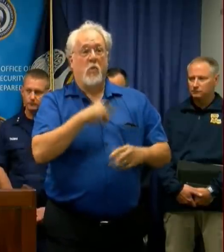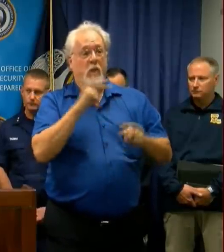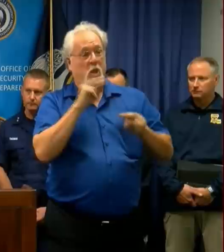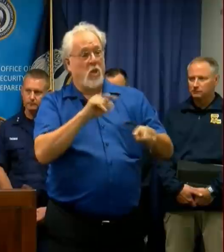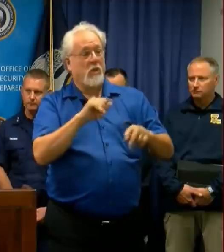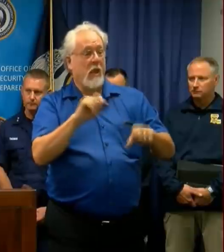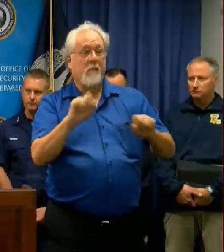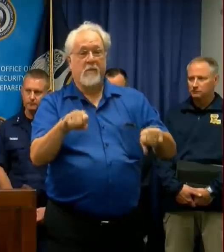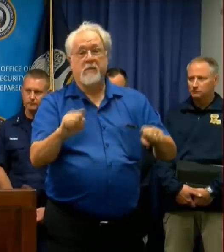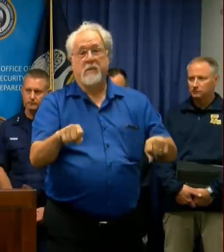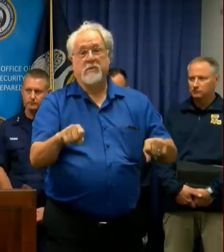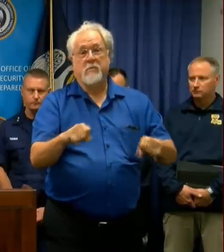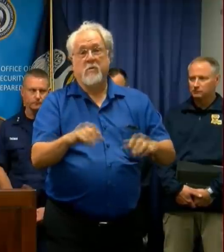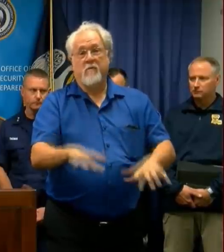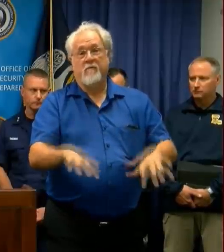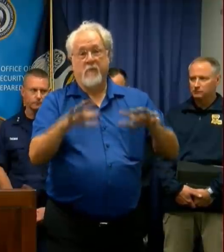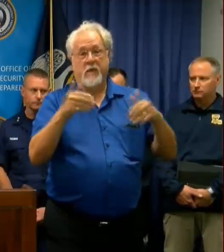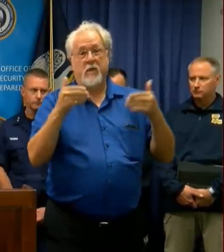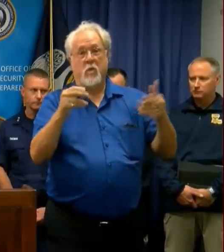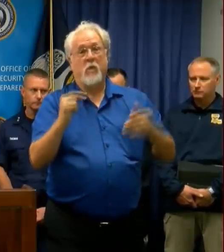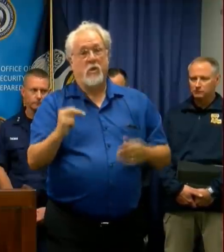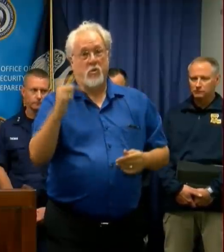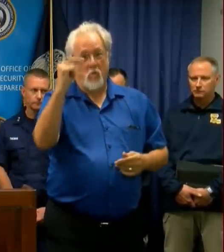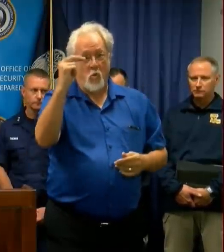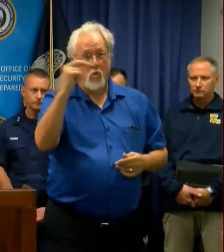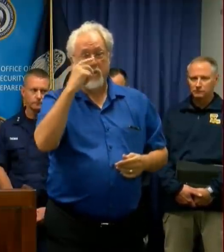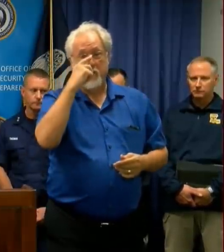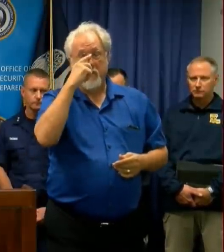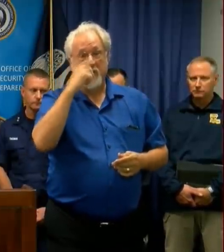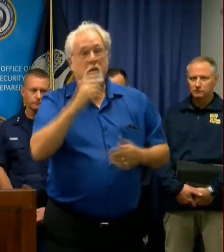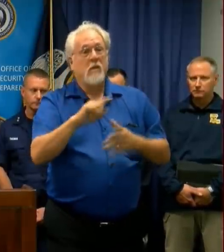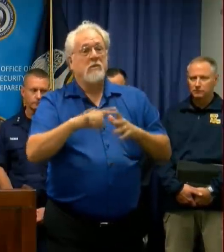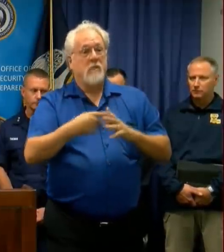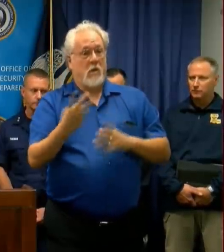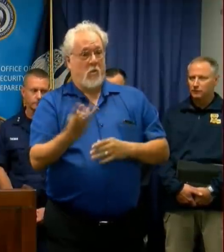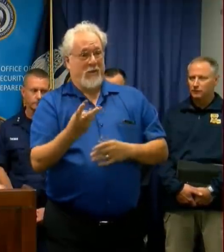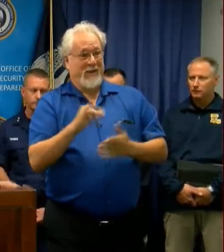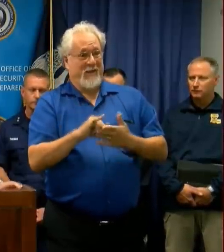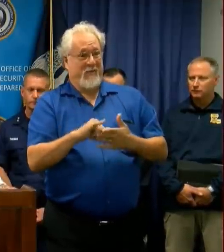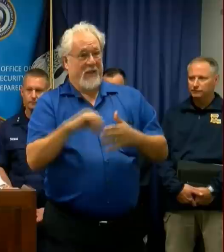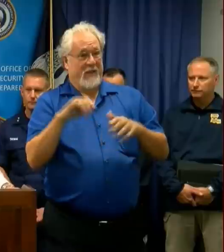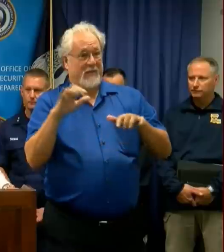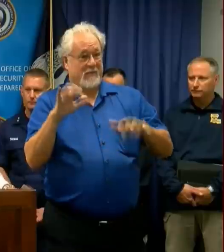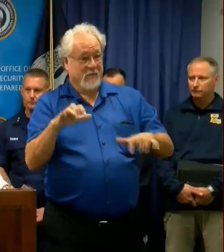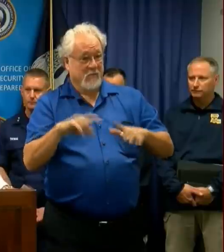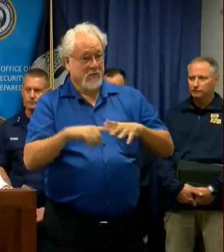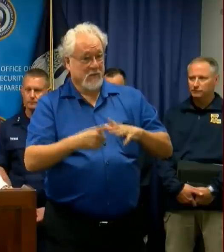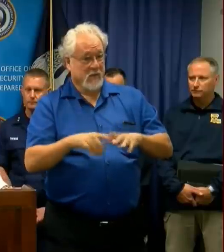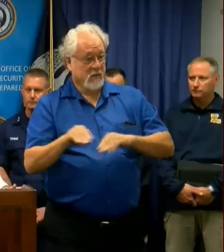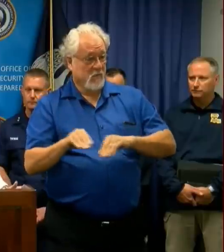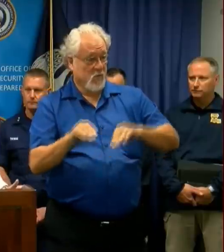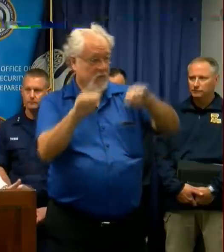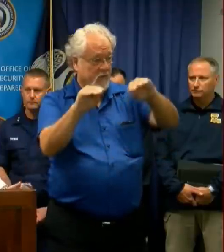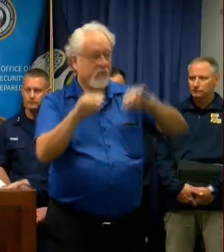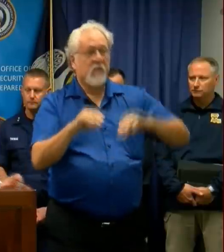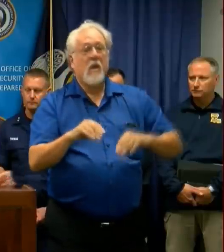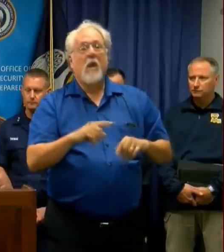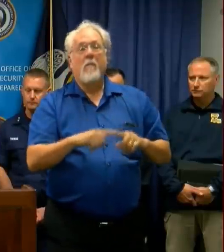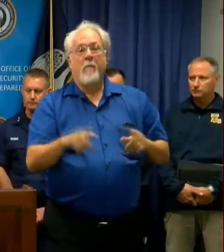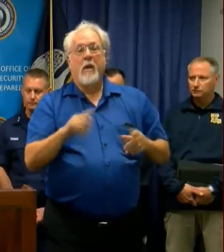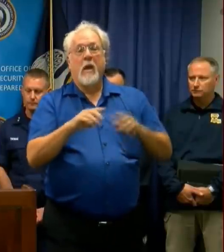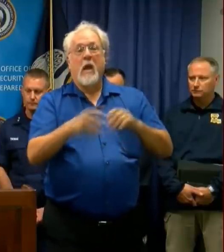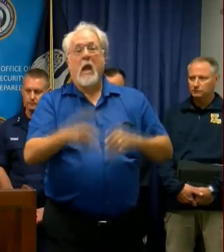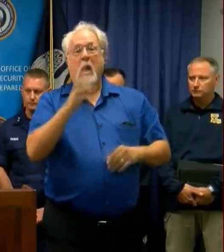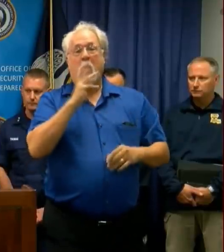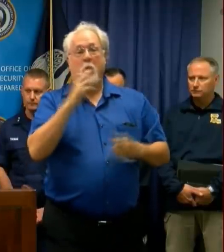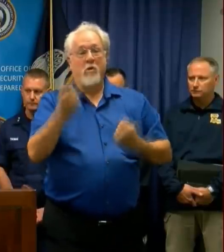look at potential flooding going north, starting Wednesday when that storm system starts to move in that direction. But those